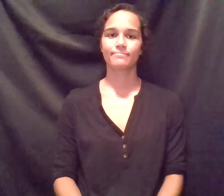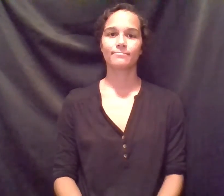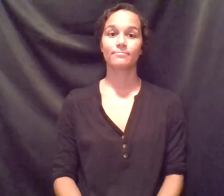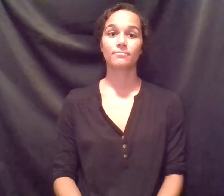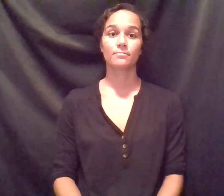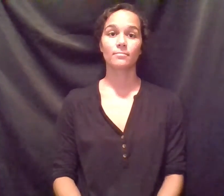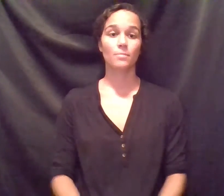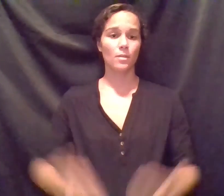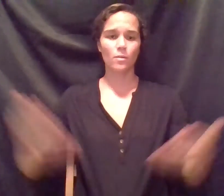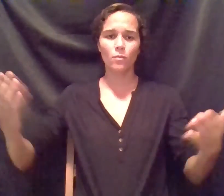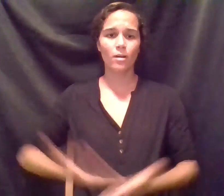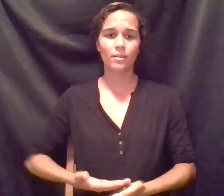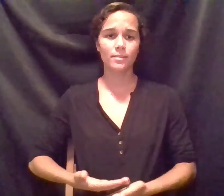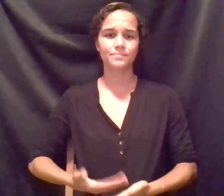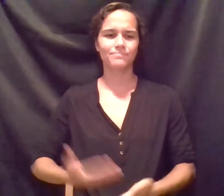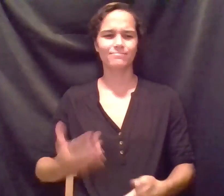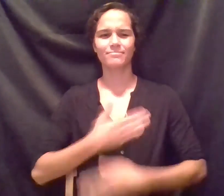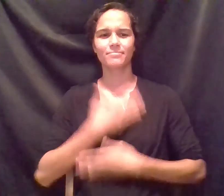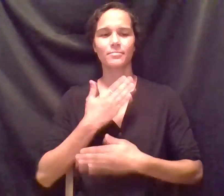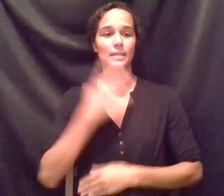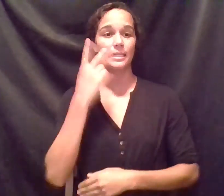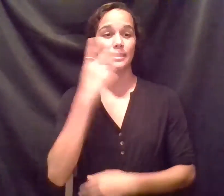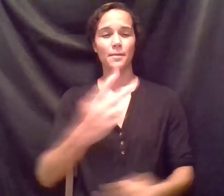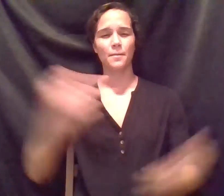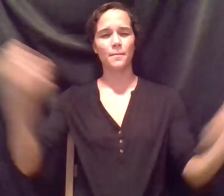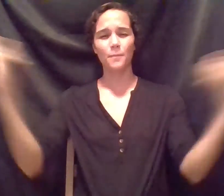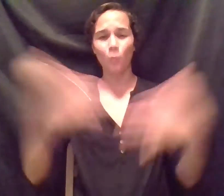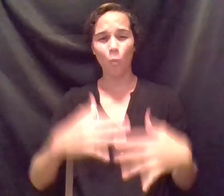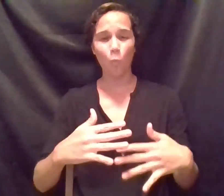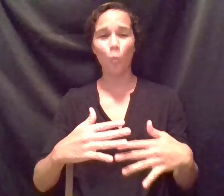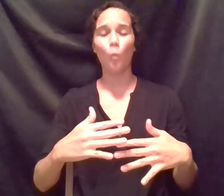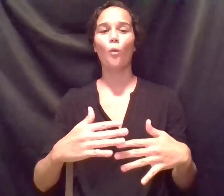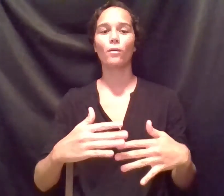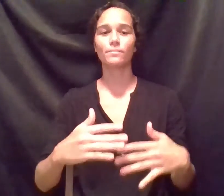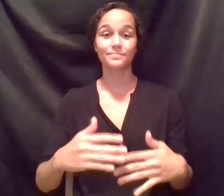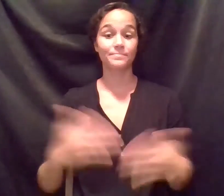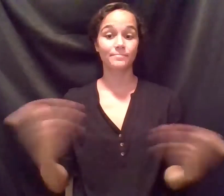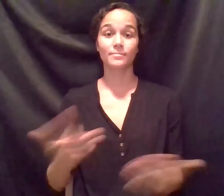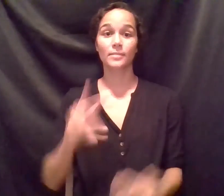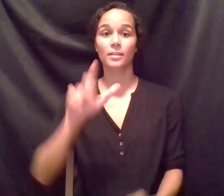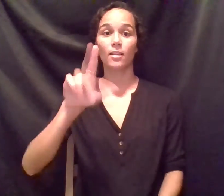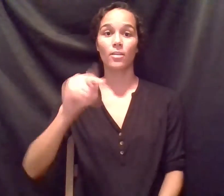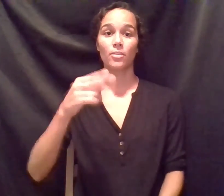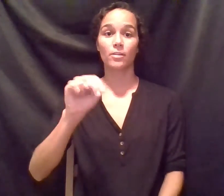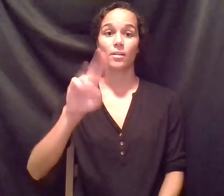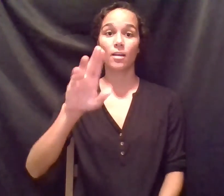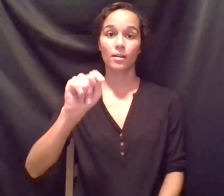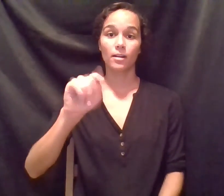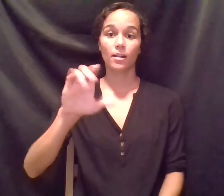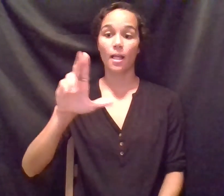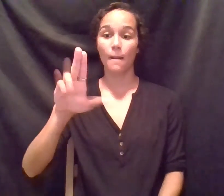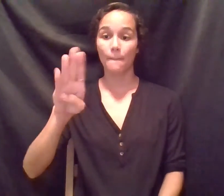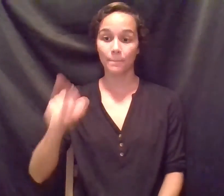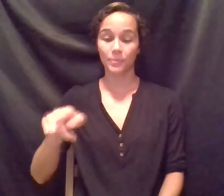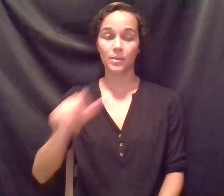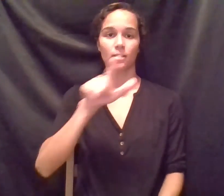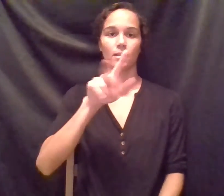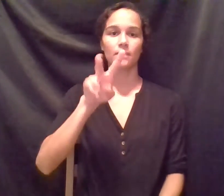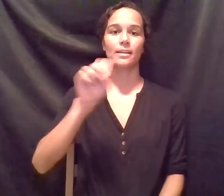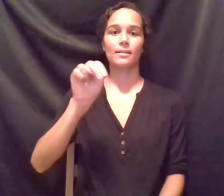Welcome. I'm glad that it's a packed house today. We're here at the Leatherneck Club in Las Vegas, Nevada, a place that has defended our rights on multiple occasions.